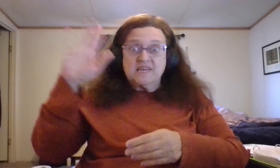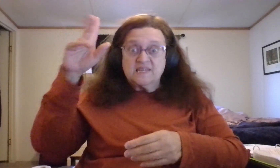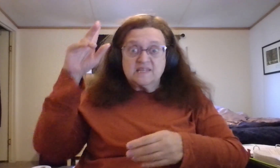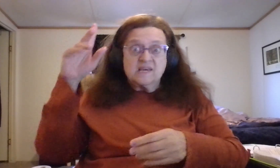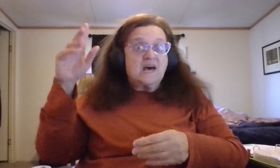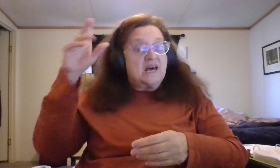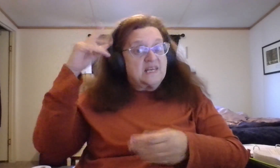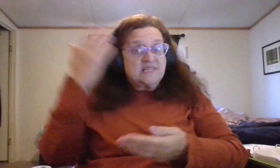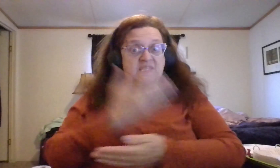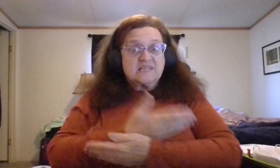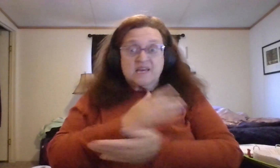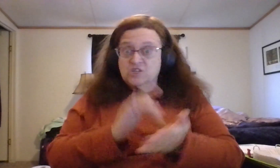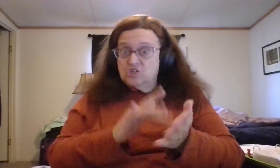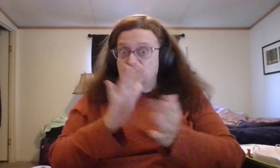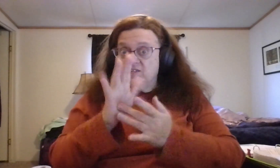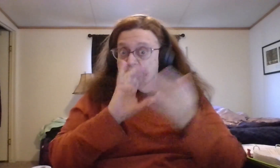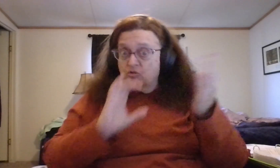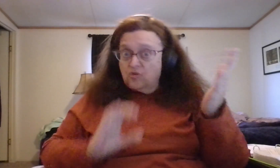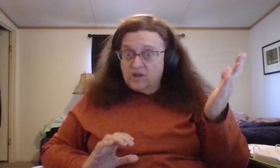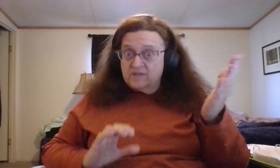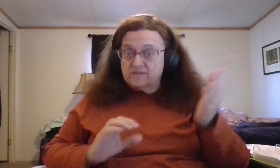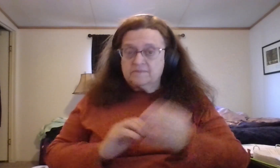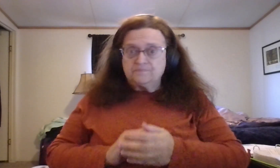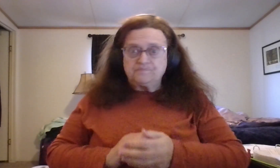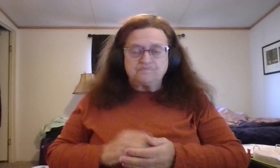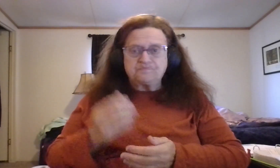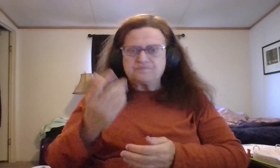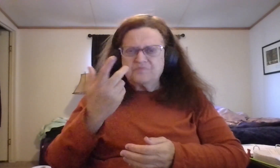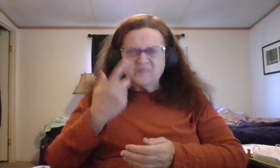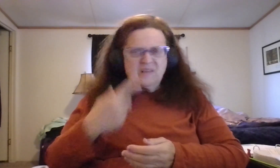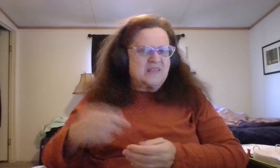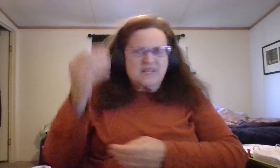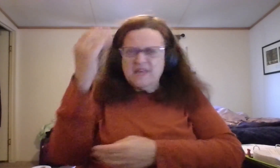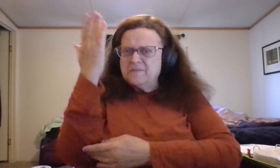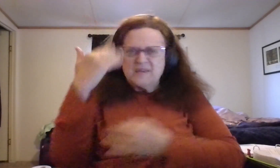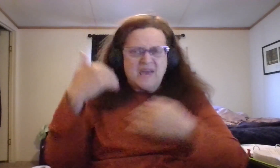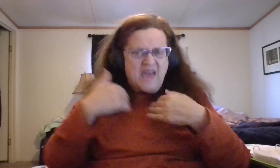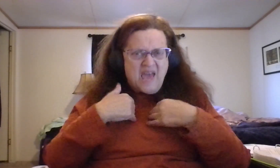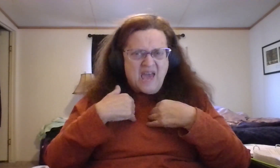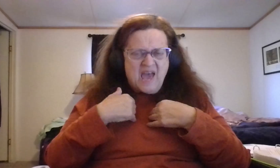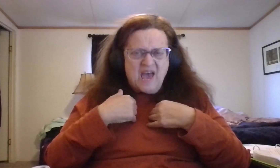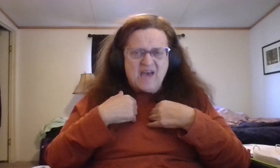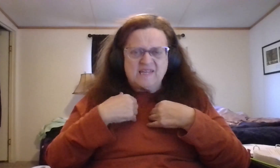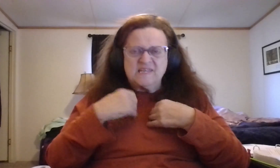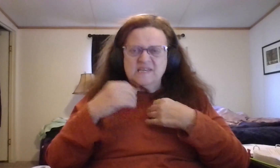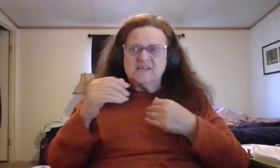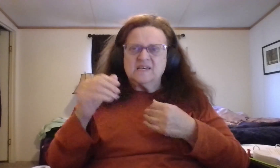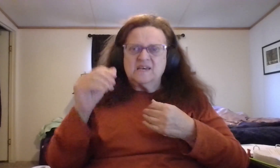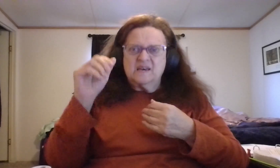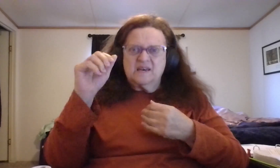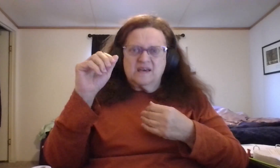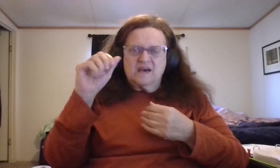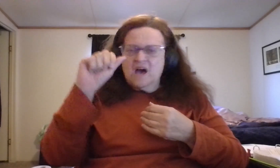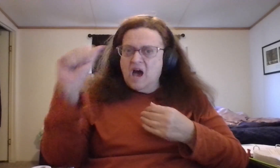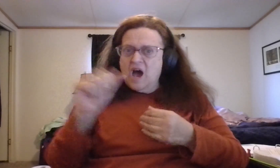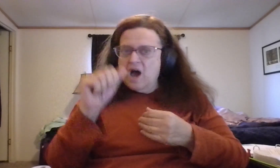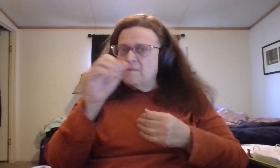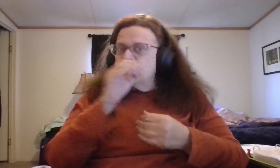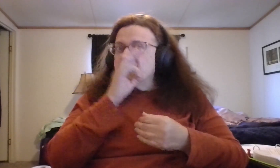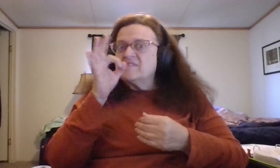Jesus Christ. The lampstand had almond flowers for